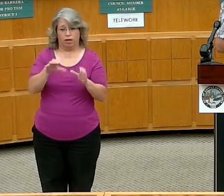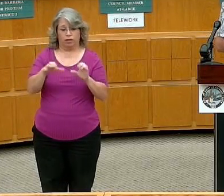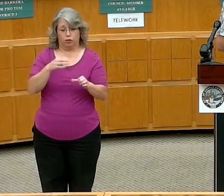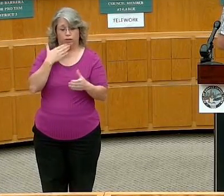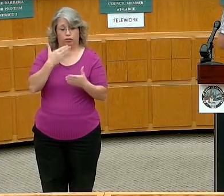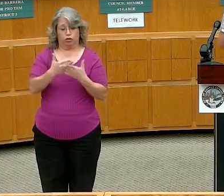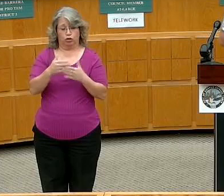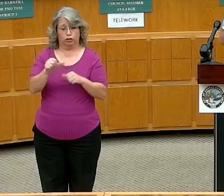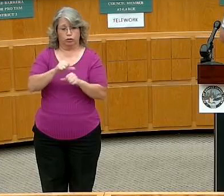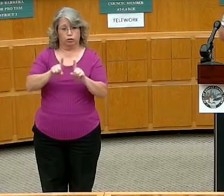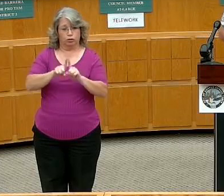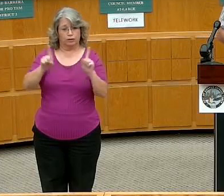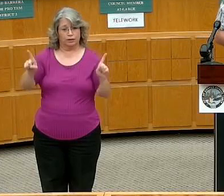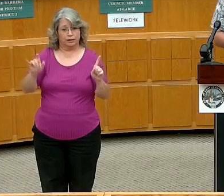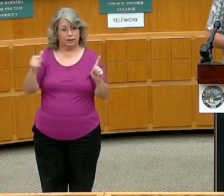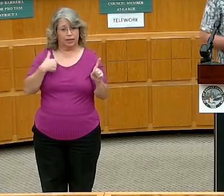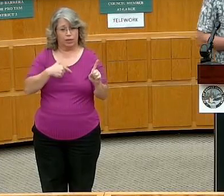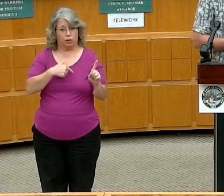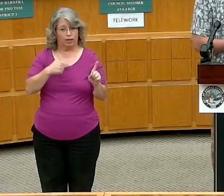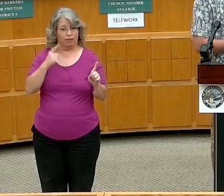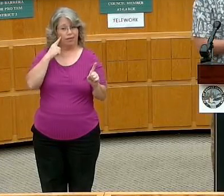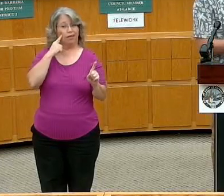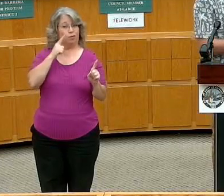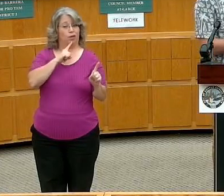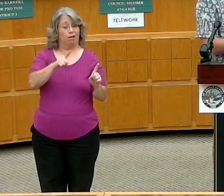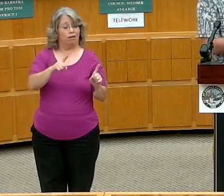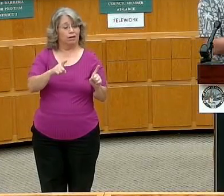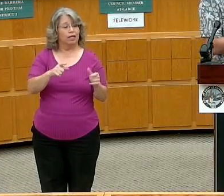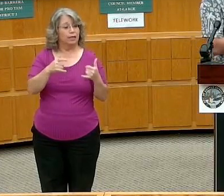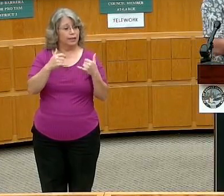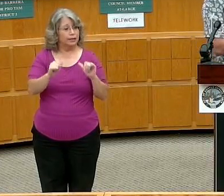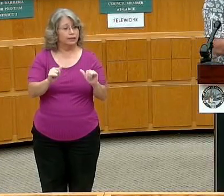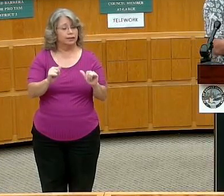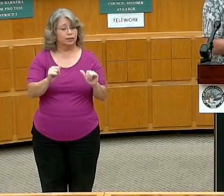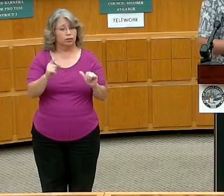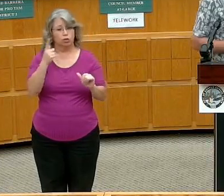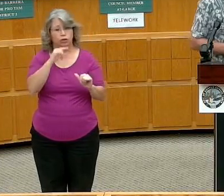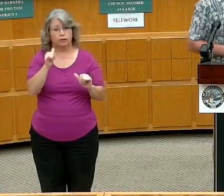it still seems like there's going to be a pretty big difference between these scenarios.